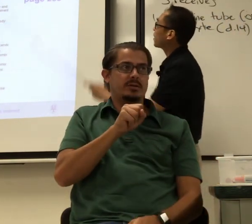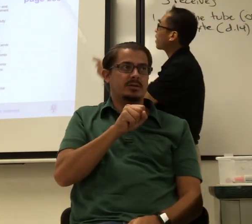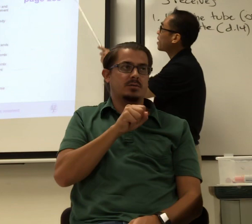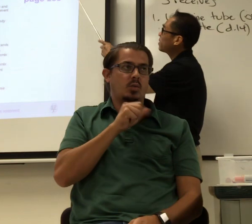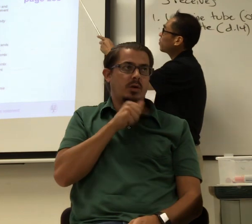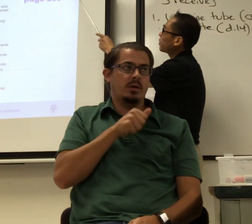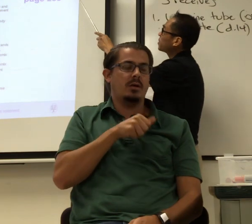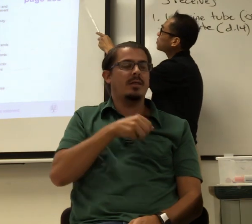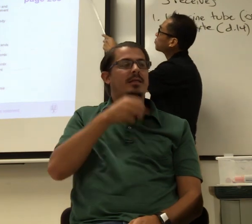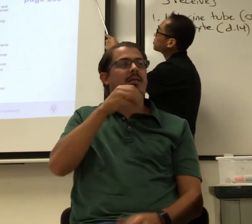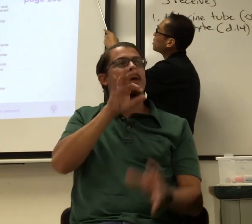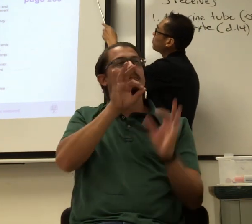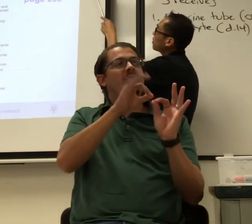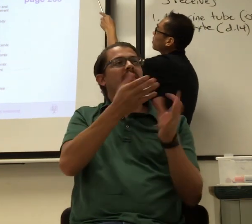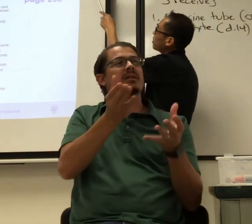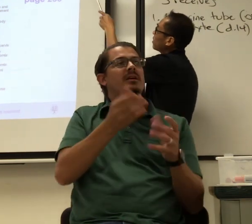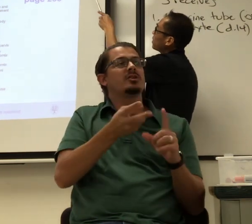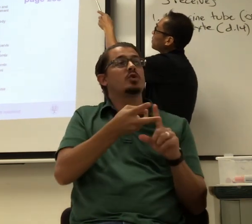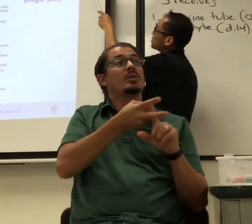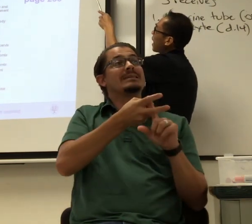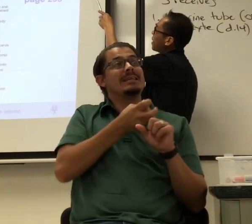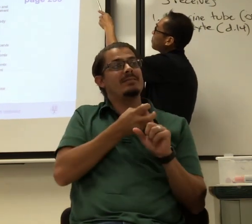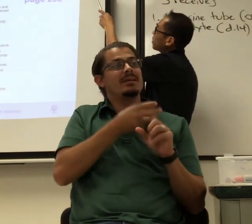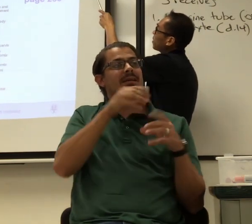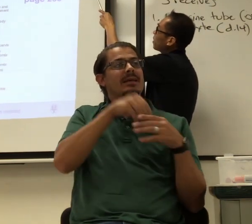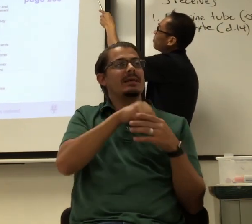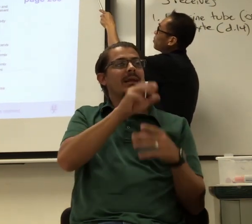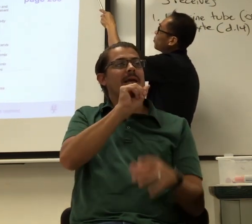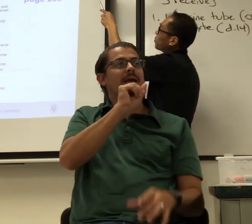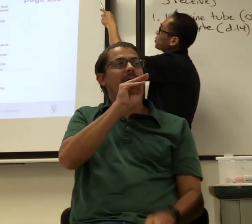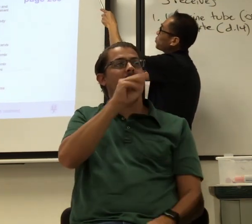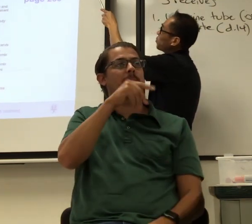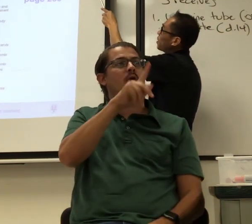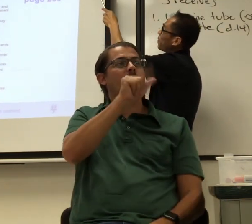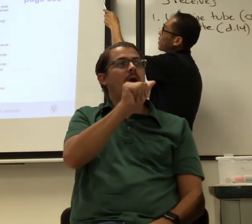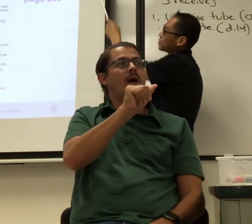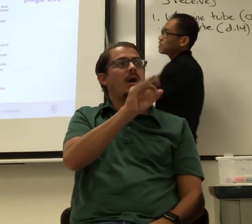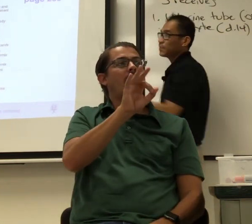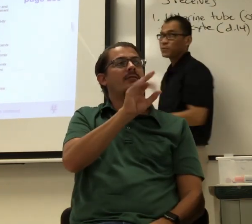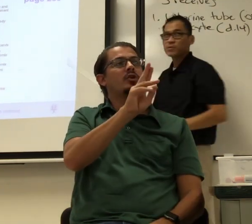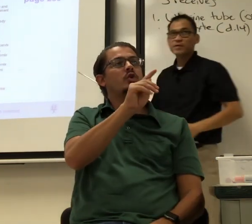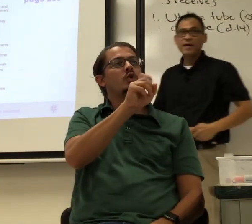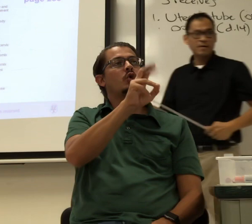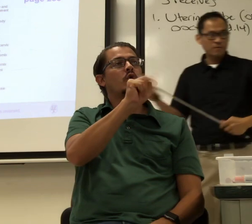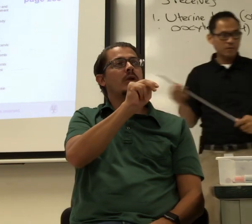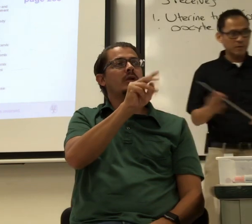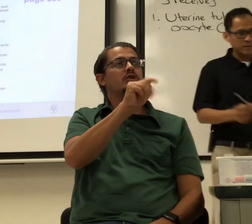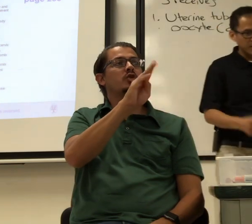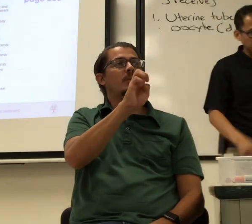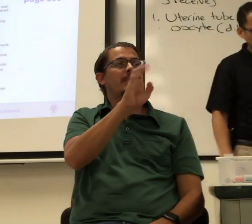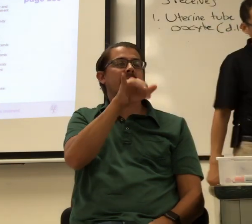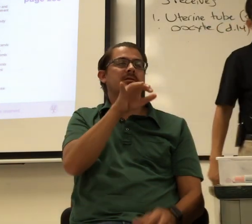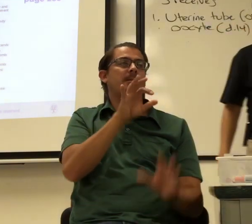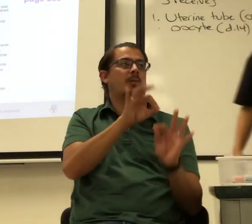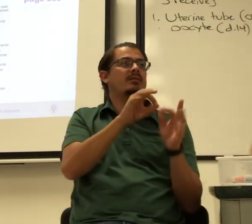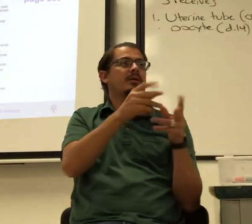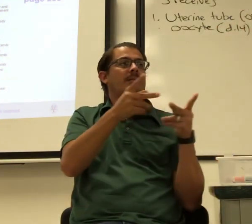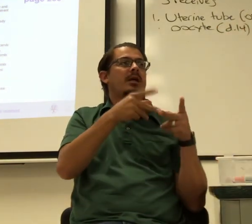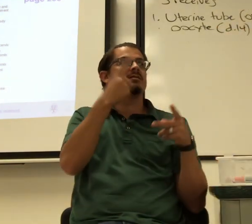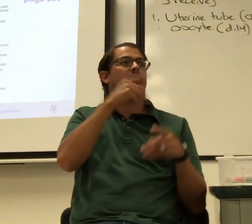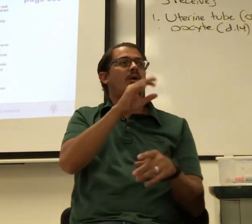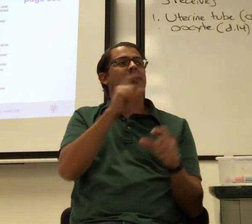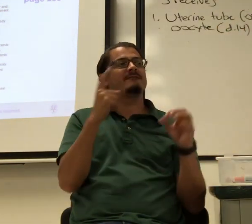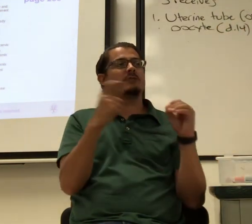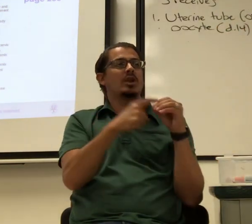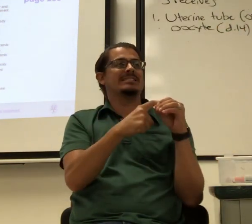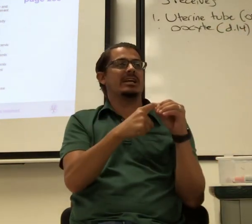The ideal thing is to receive it in this ampulla of the uterine tube. That is the typical site of fertilization. Let me write that